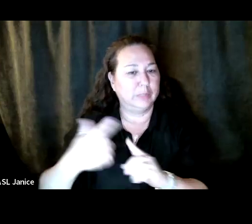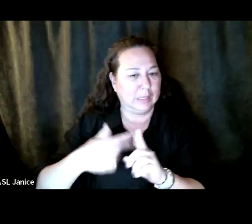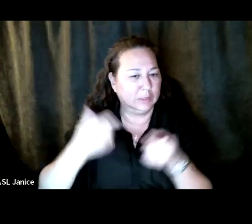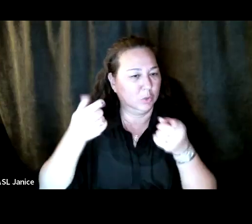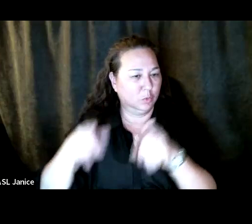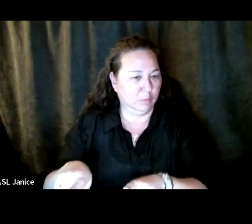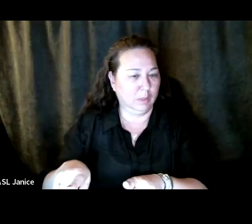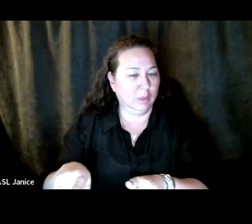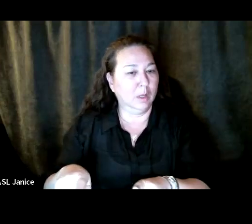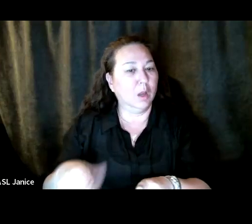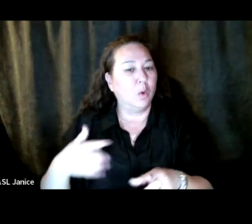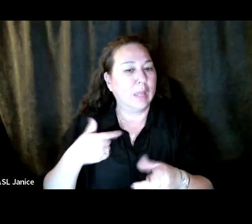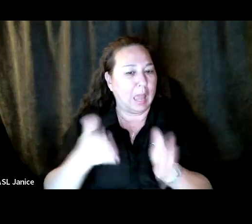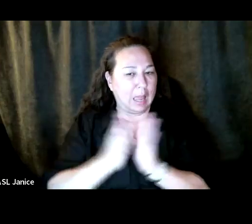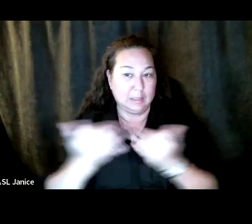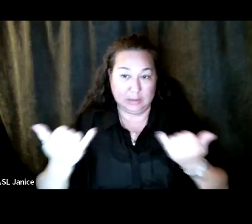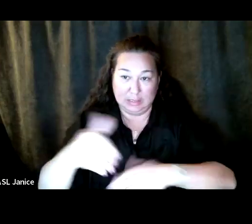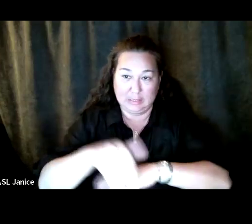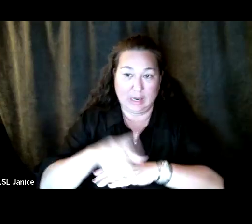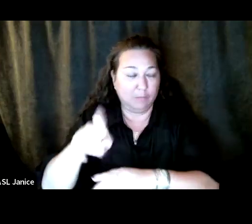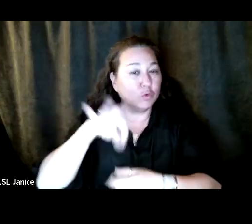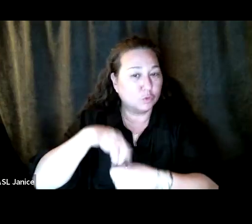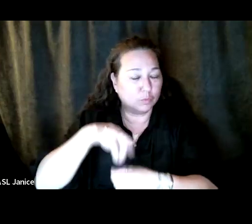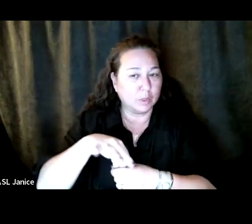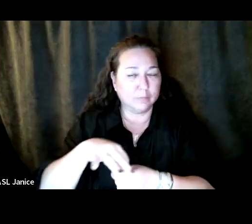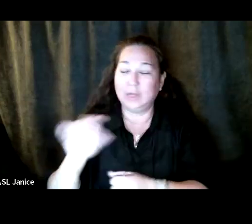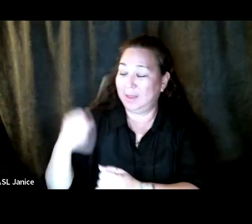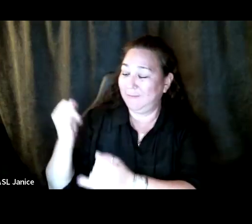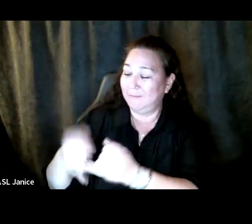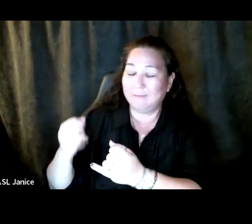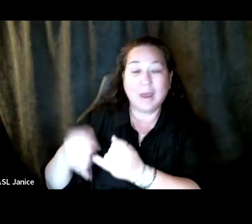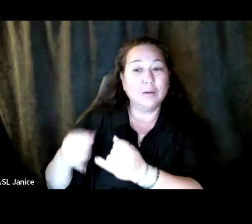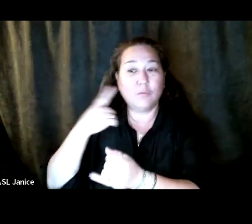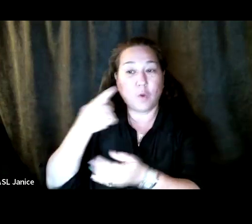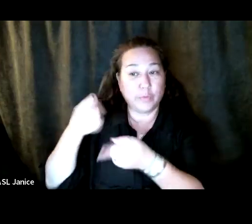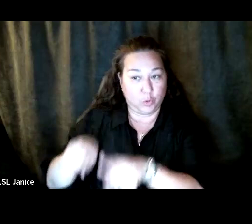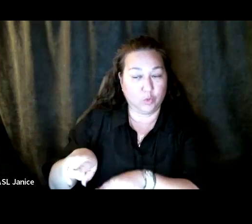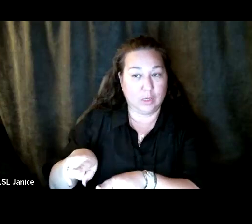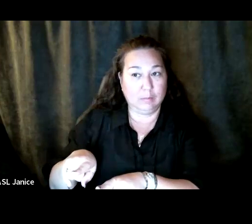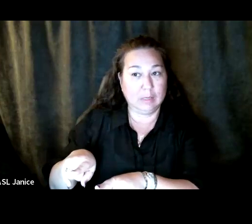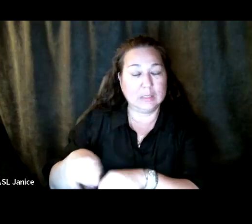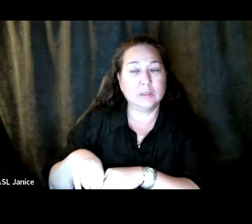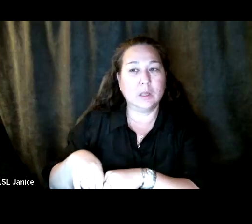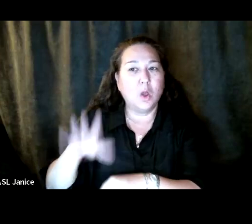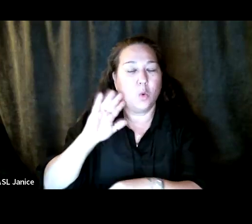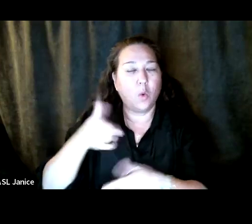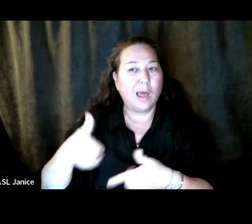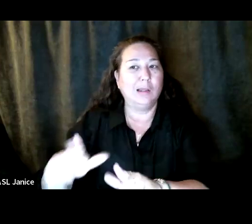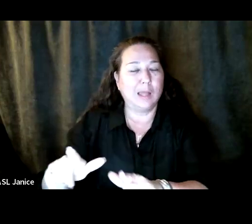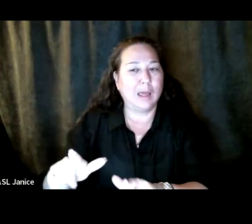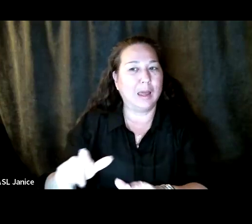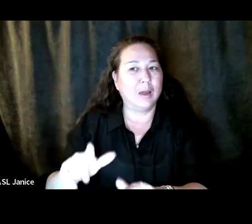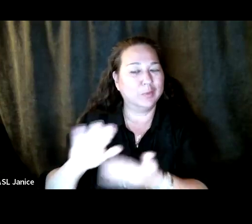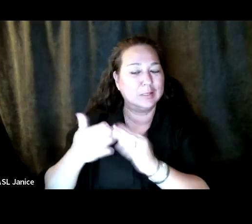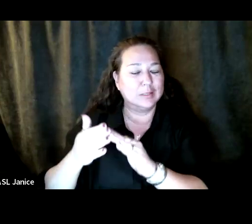you to take your vote. The finalization of the lease agreement will allow the city's public facilities department to move